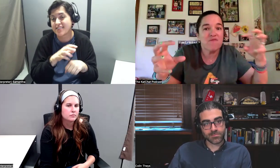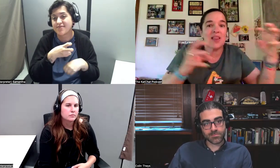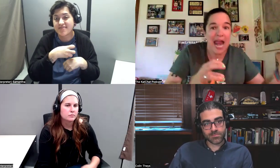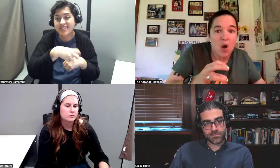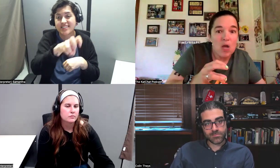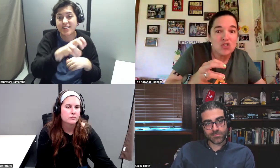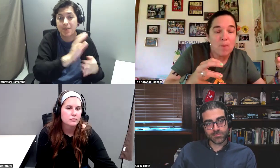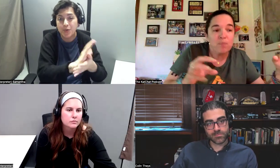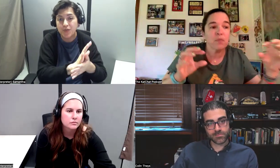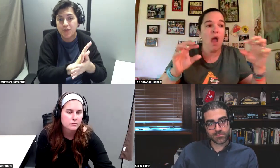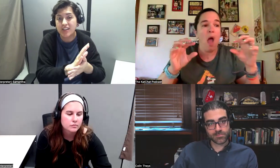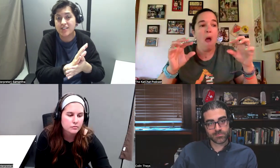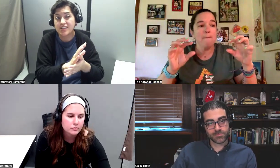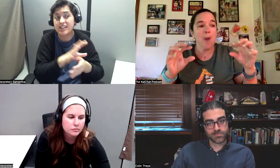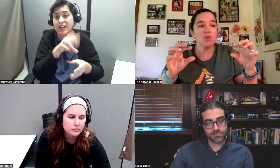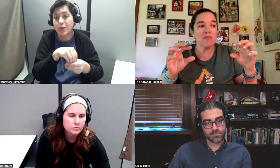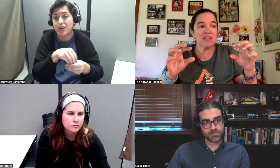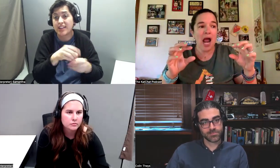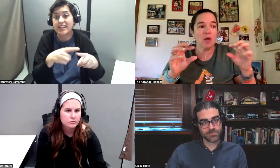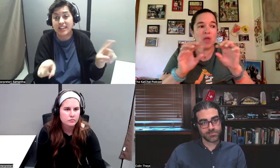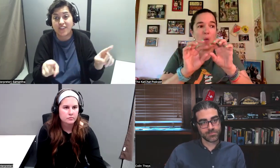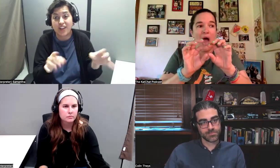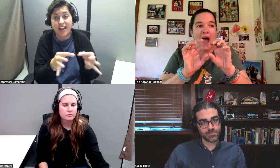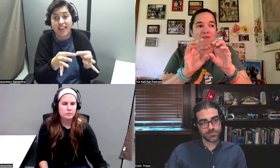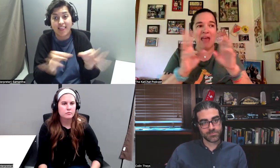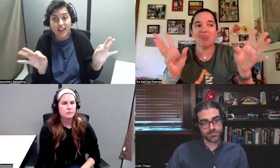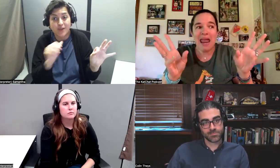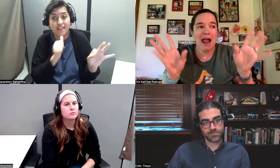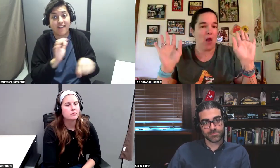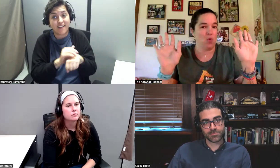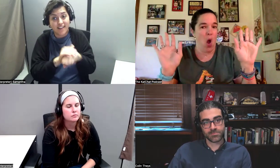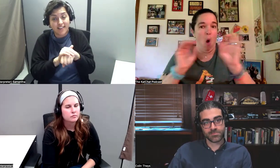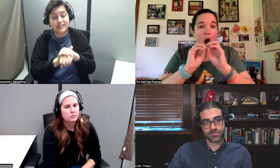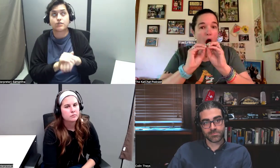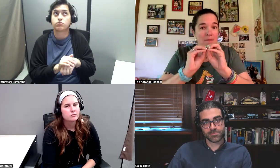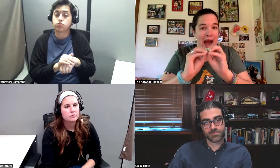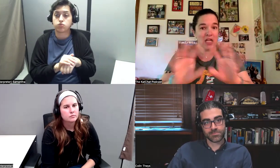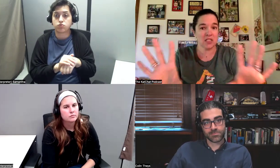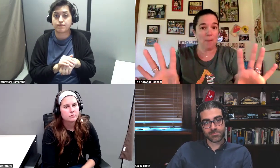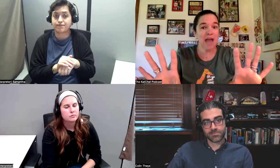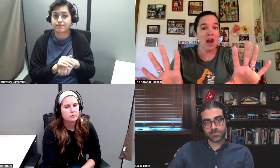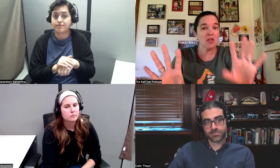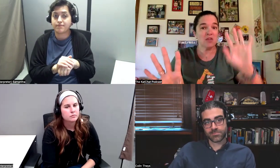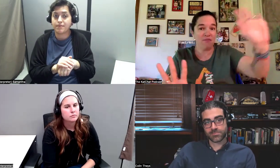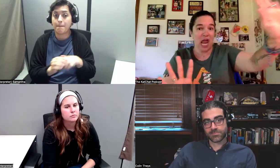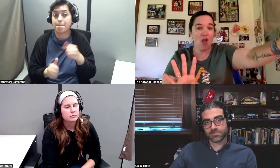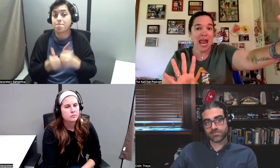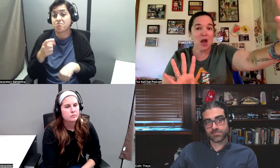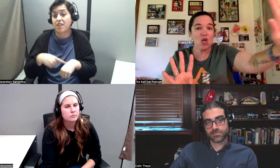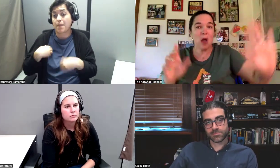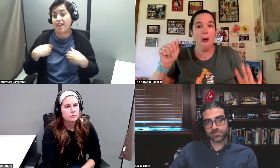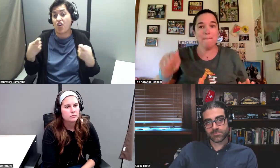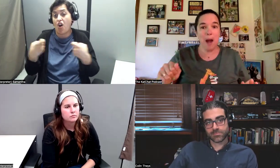of a different language, most of the time they will have, I think, I don't know, automatic subtitles of